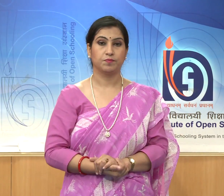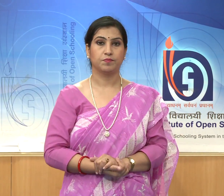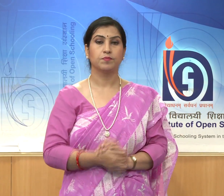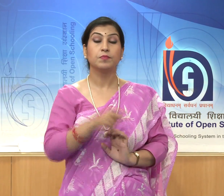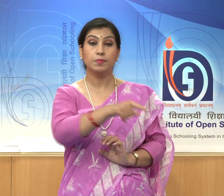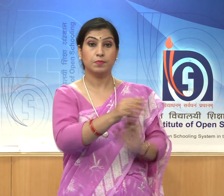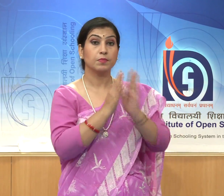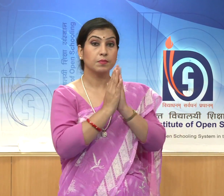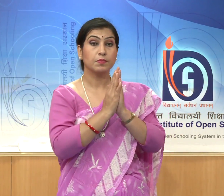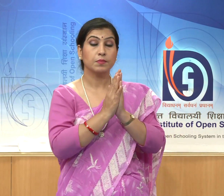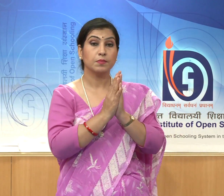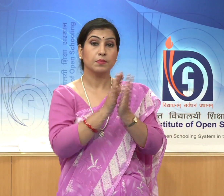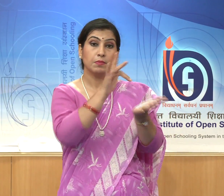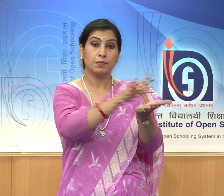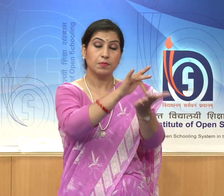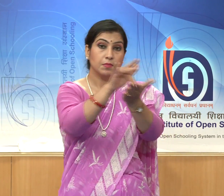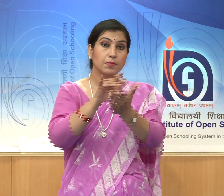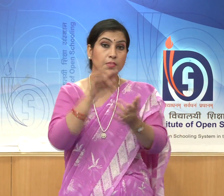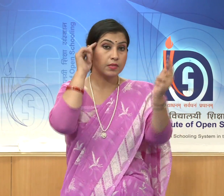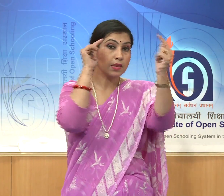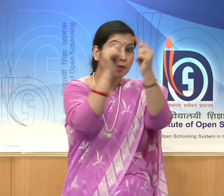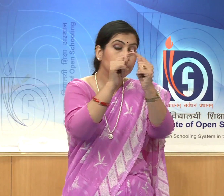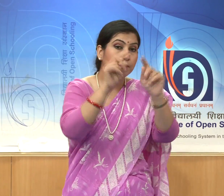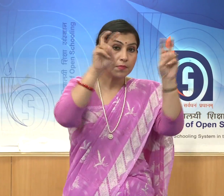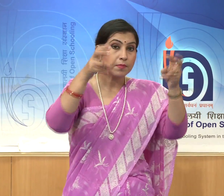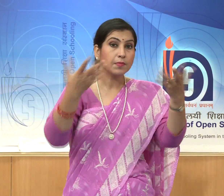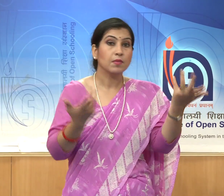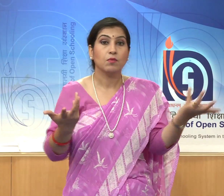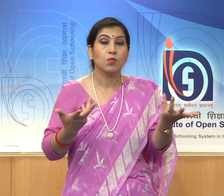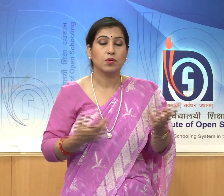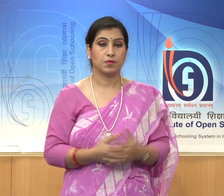The theme of these terracotta tiles